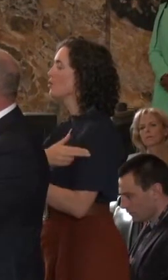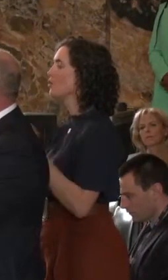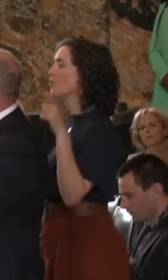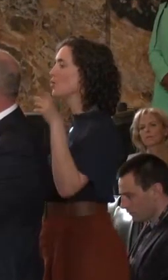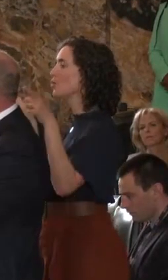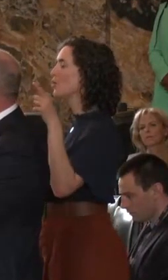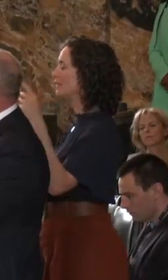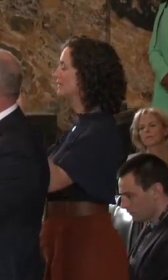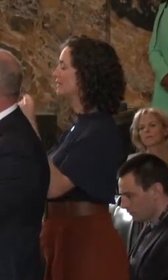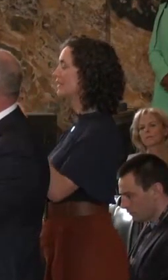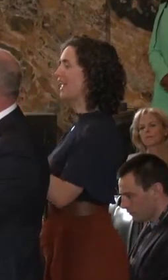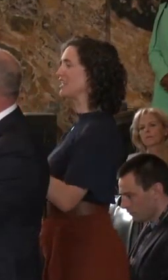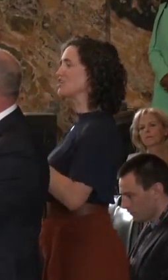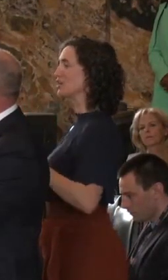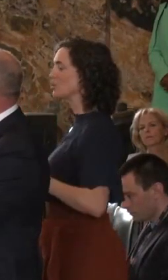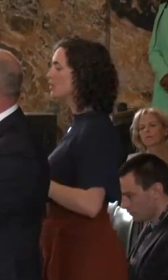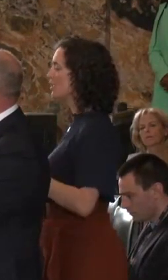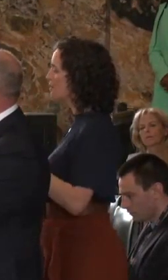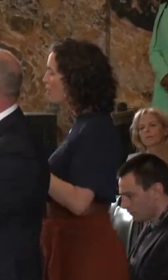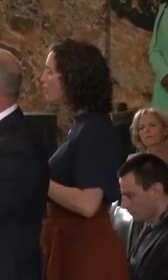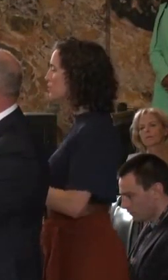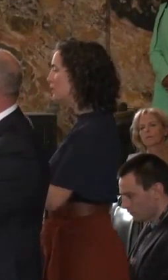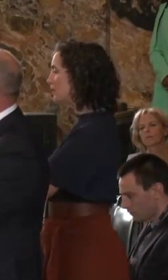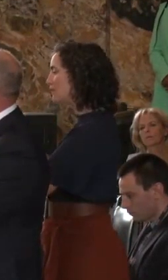and taught them the meaning of public service.